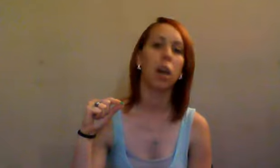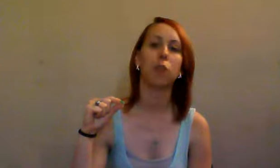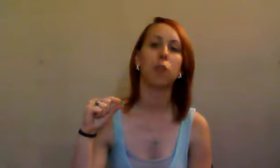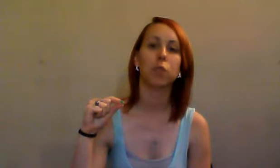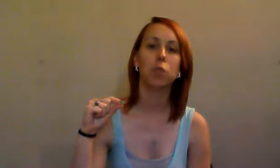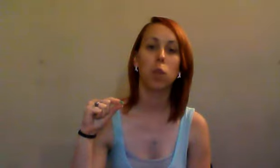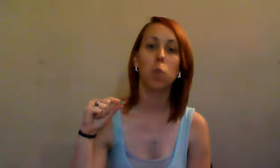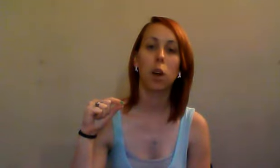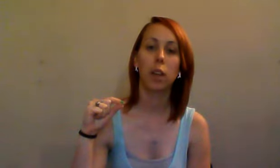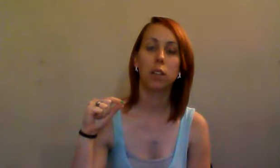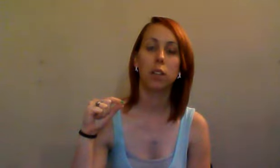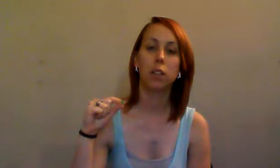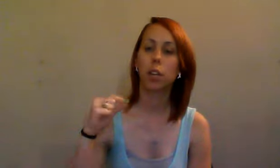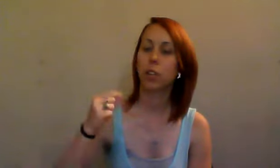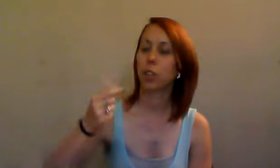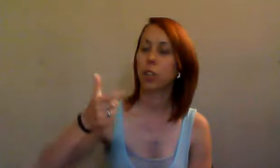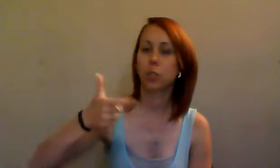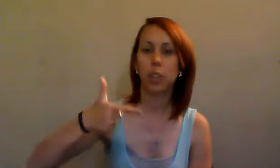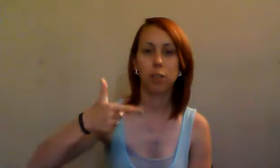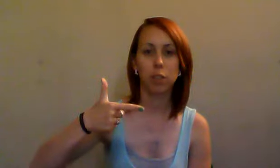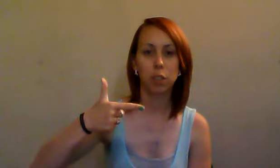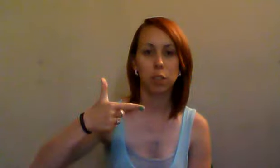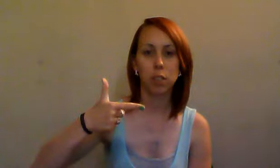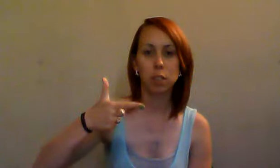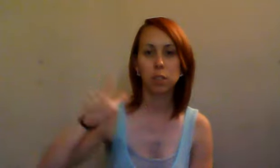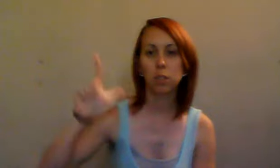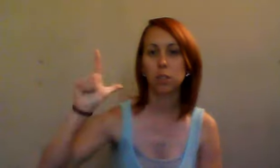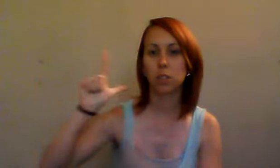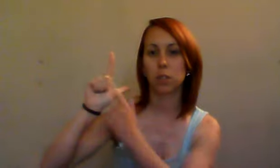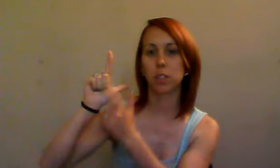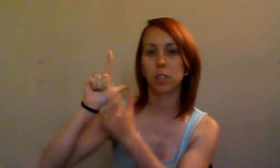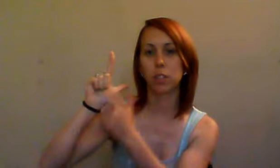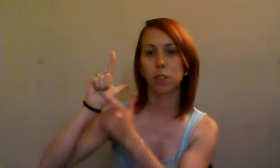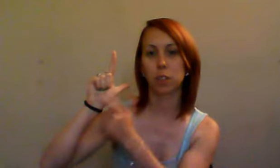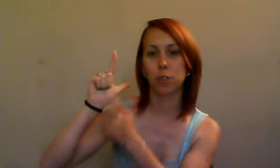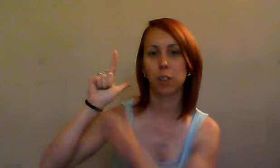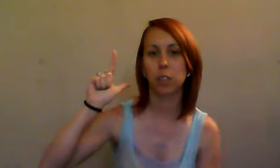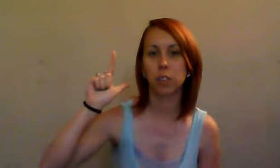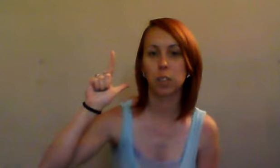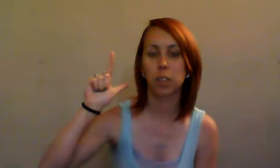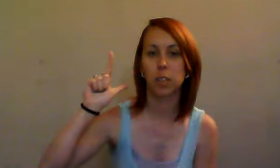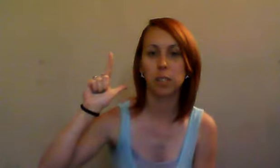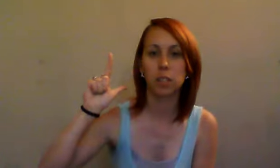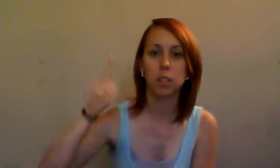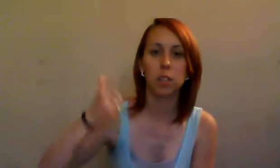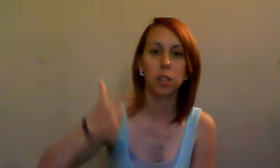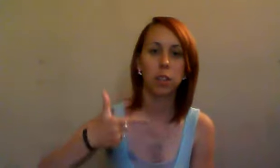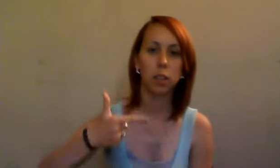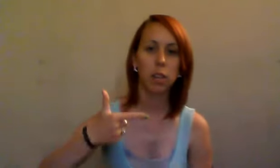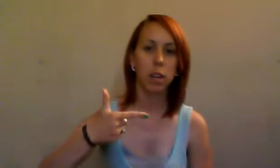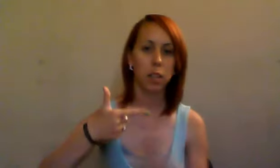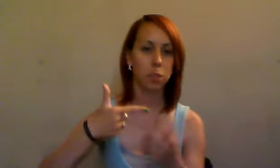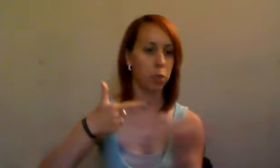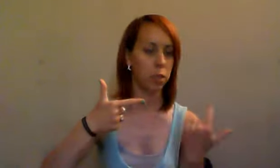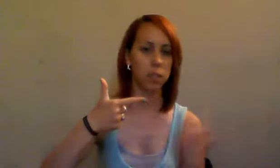for 21, you're going to do like a finger gun. So the rest of your fingers are tucked in nice and neat underneath there, and it's pointed to the